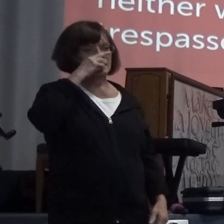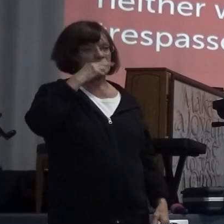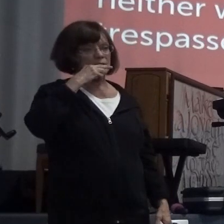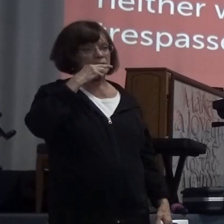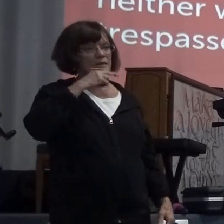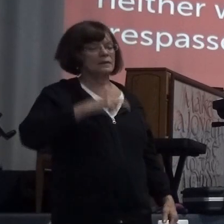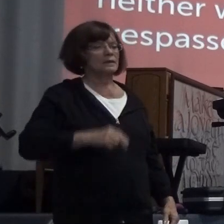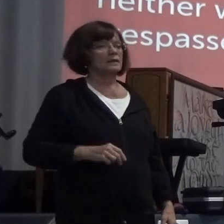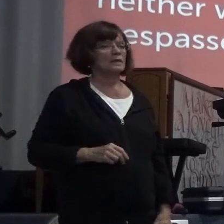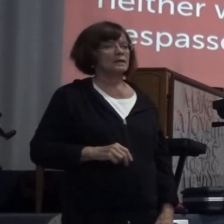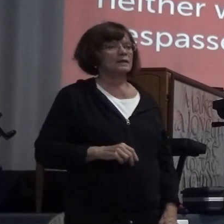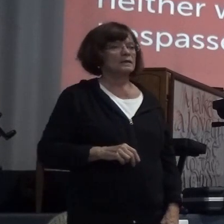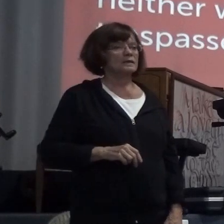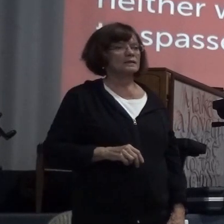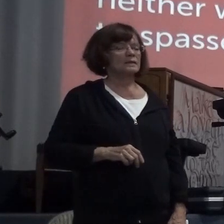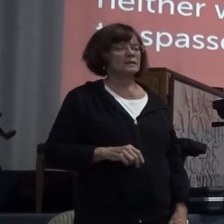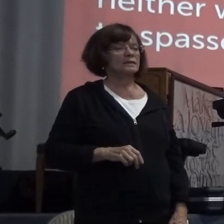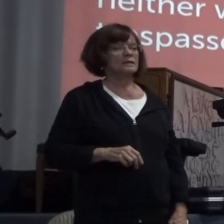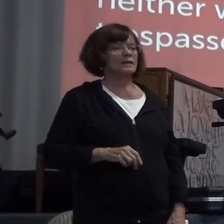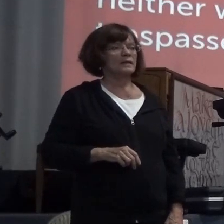it's spelled with an A. It's